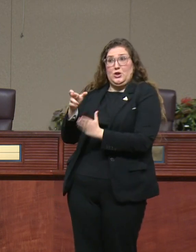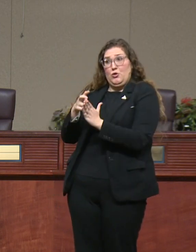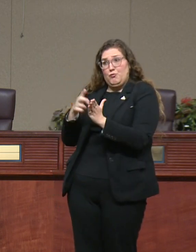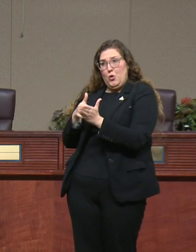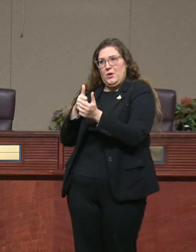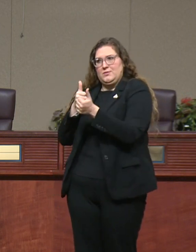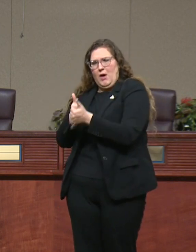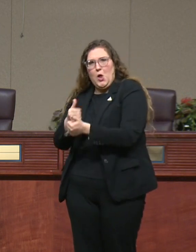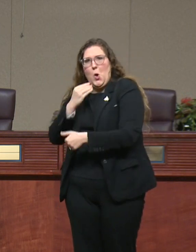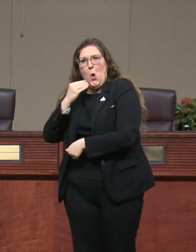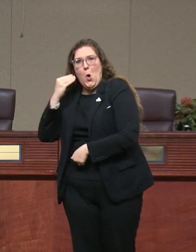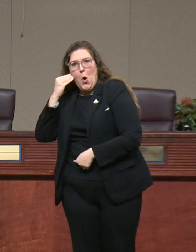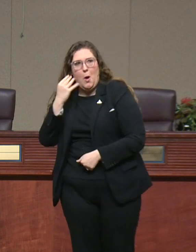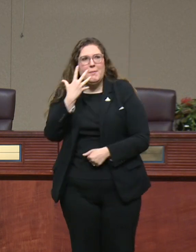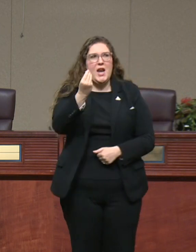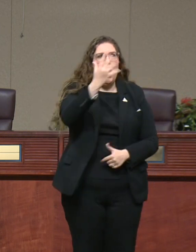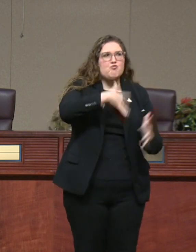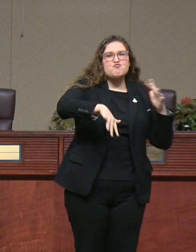and outside of the house.